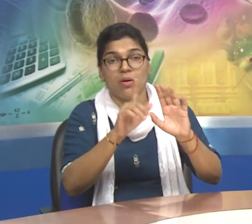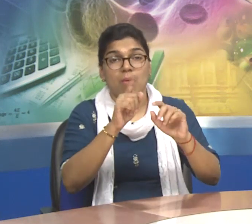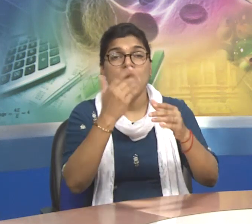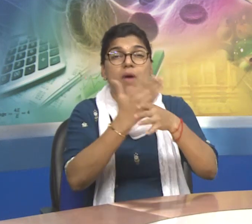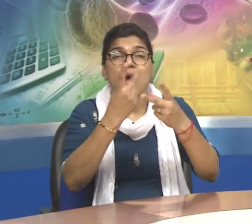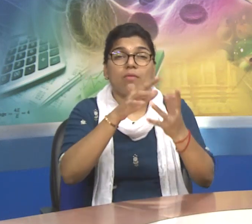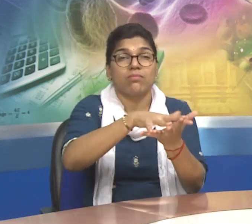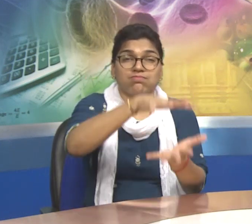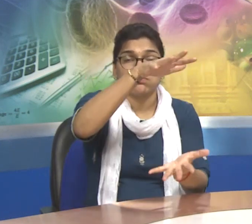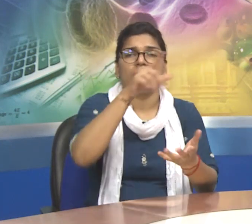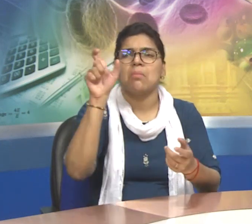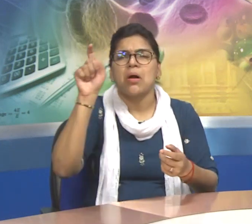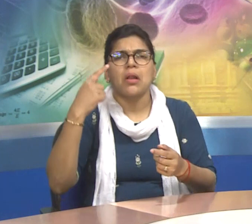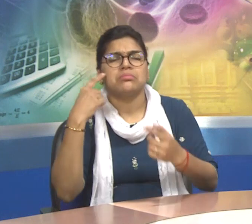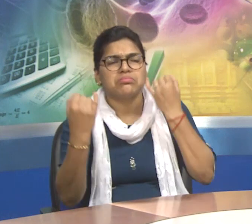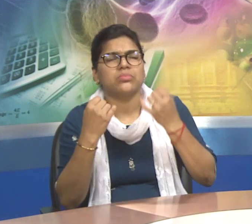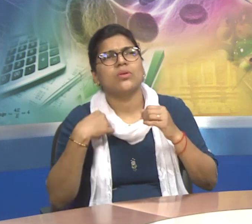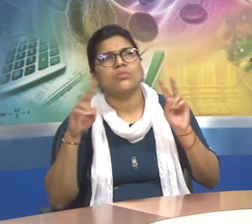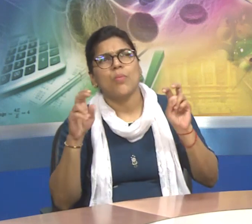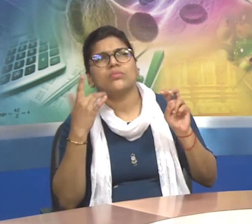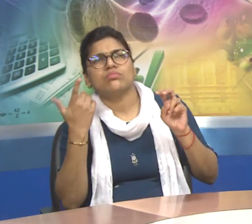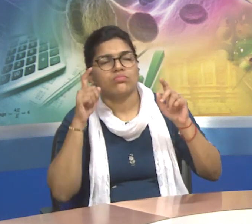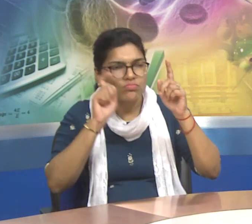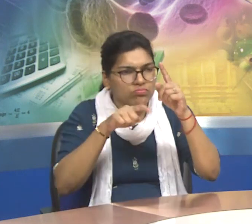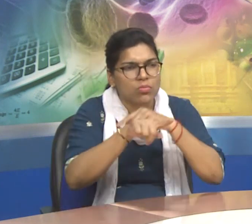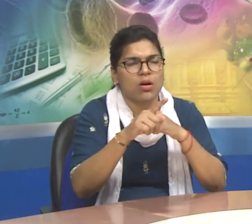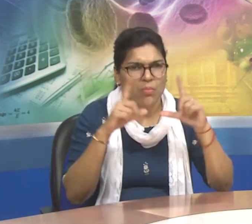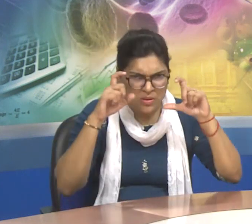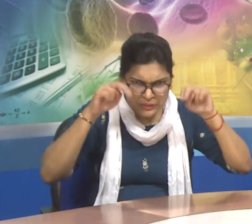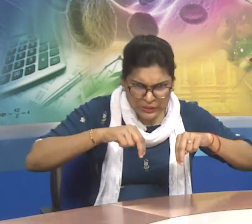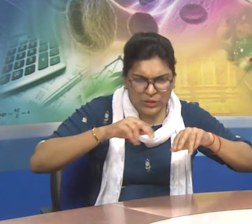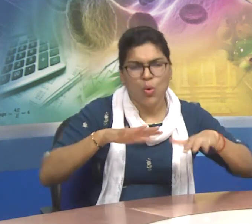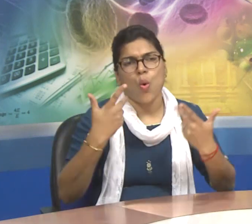The databases are usually in a searchable format.